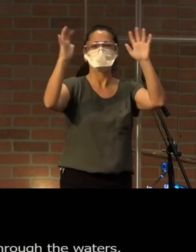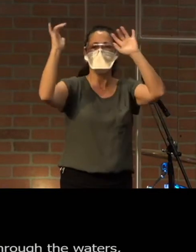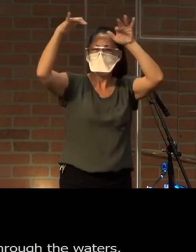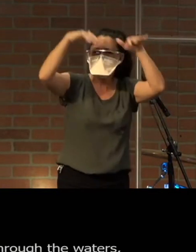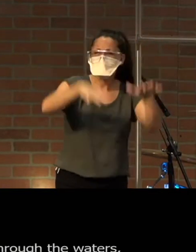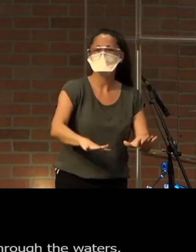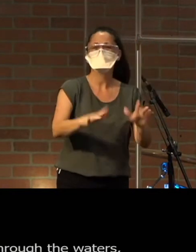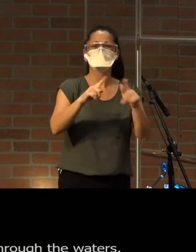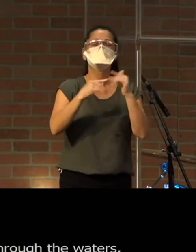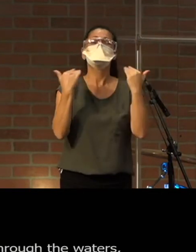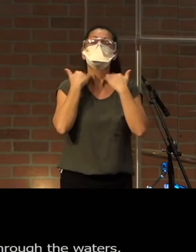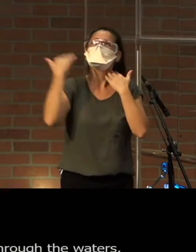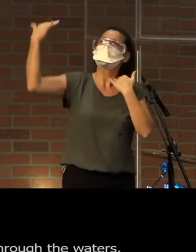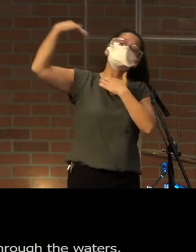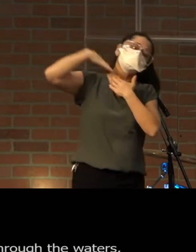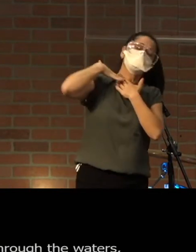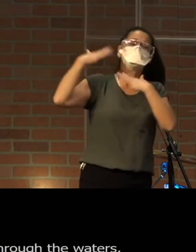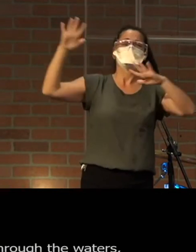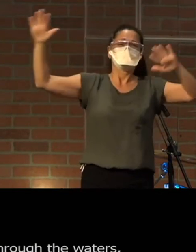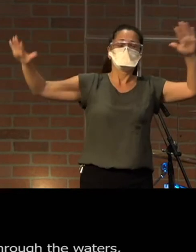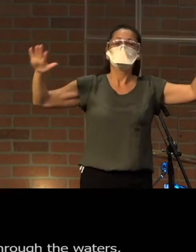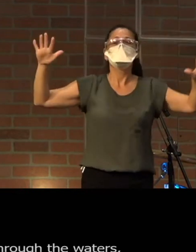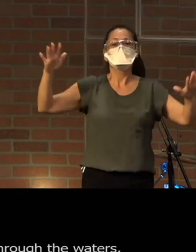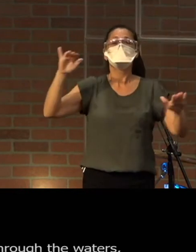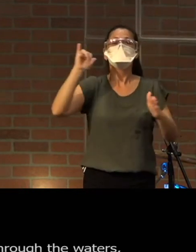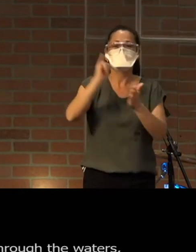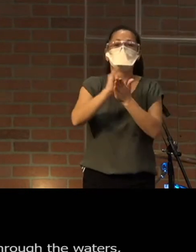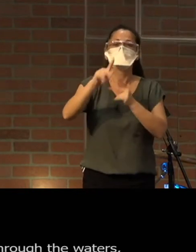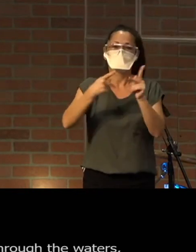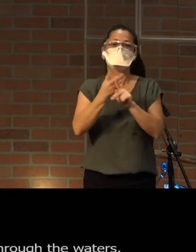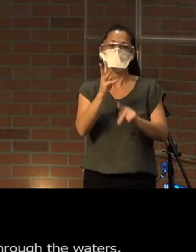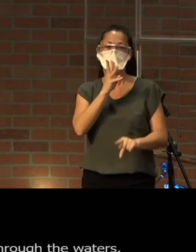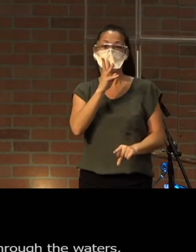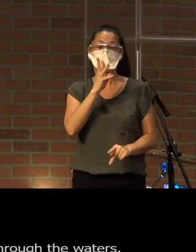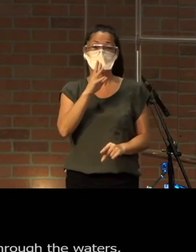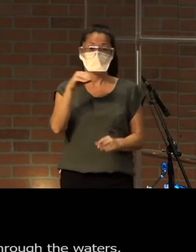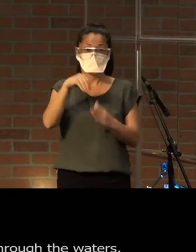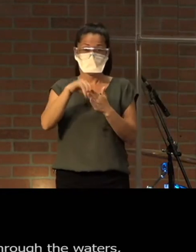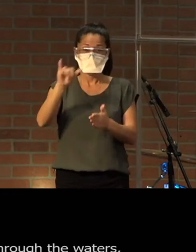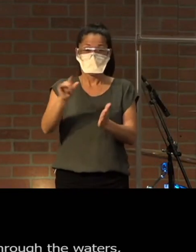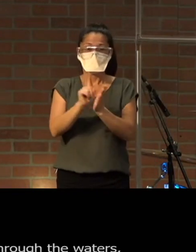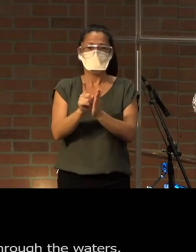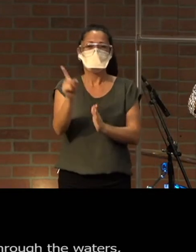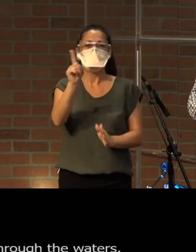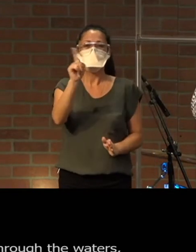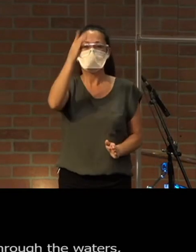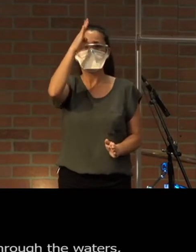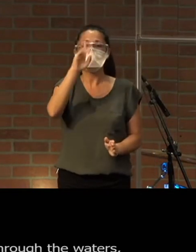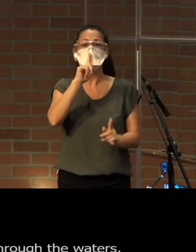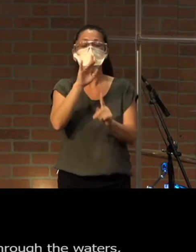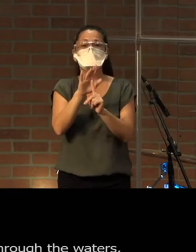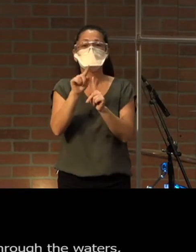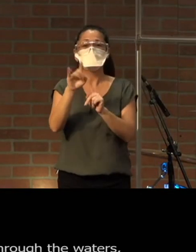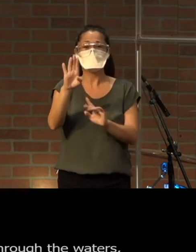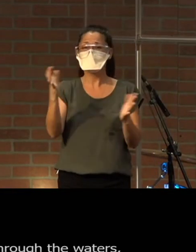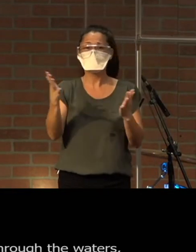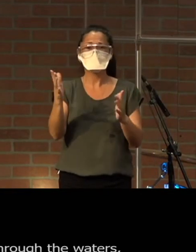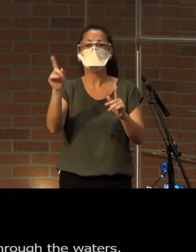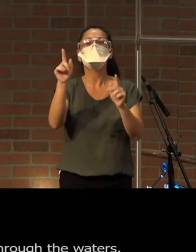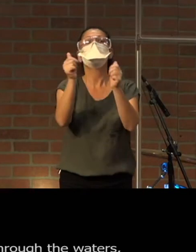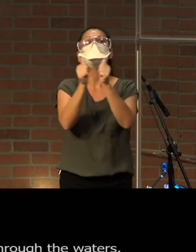your neck type water. And in those moments, where does God promise to be? To be with